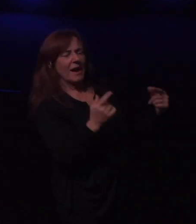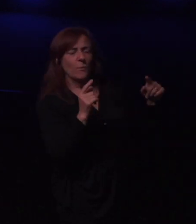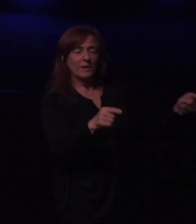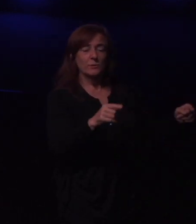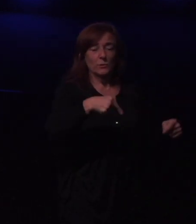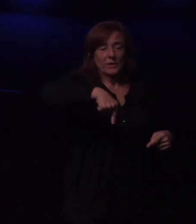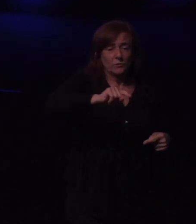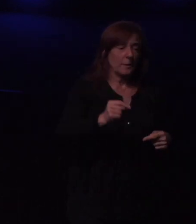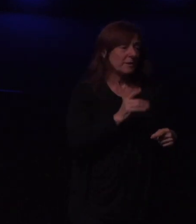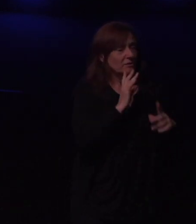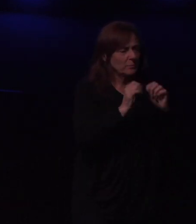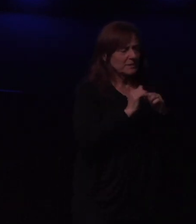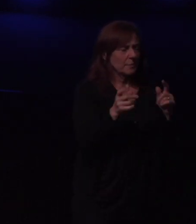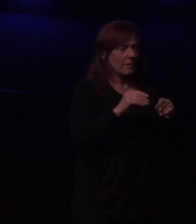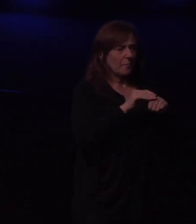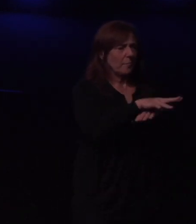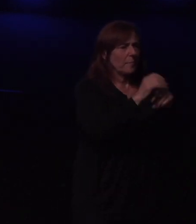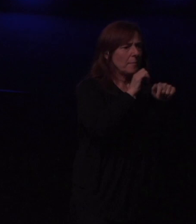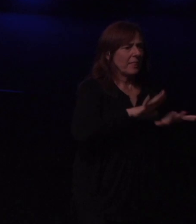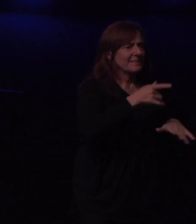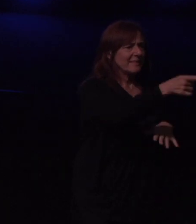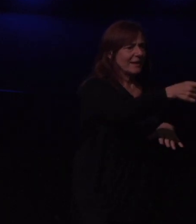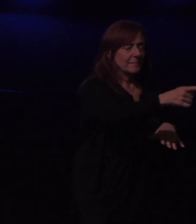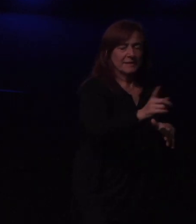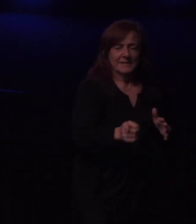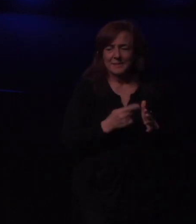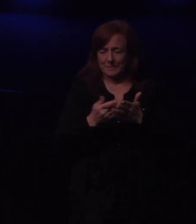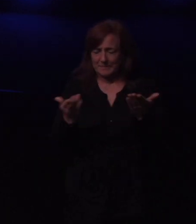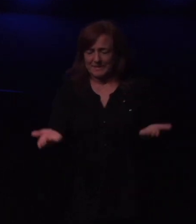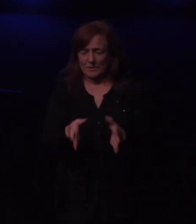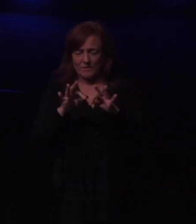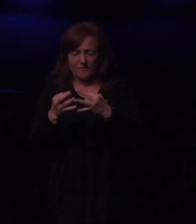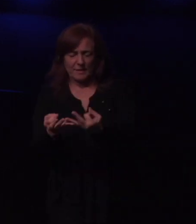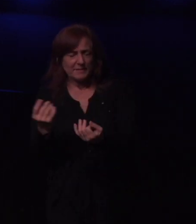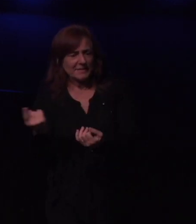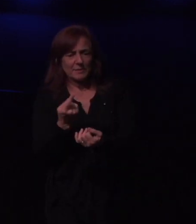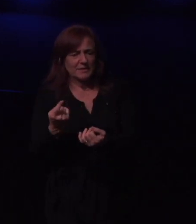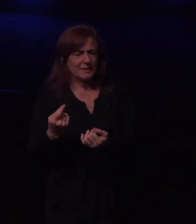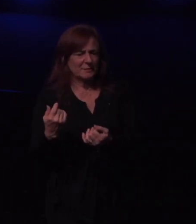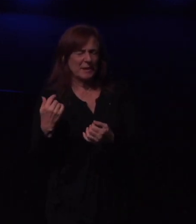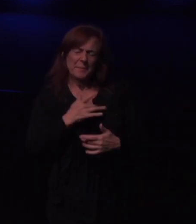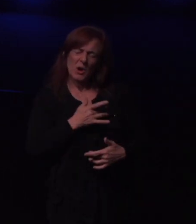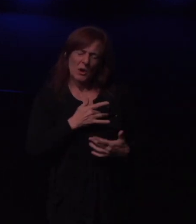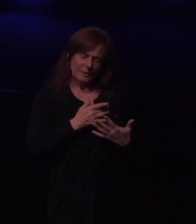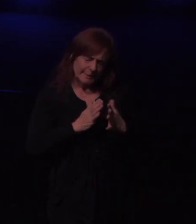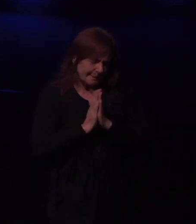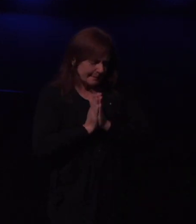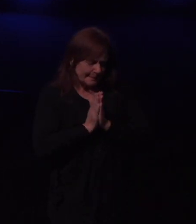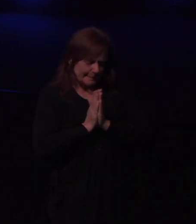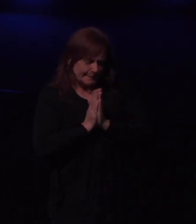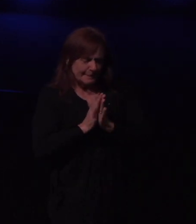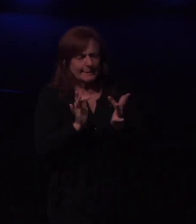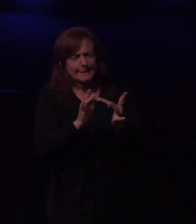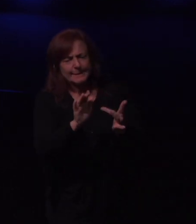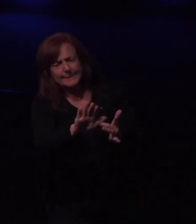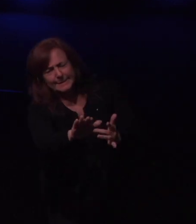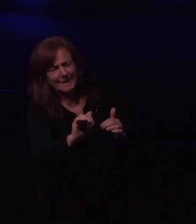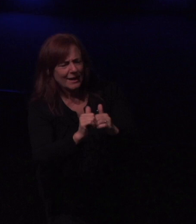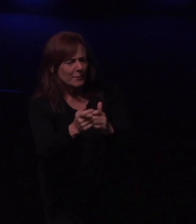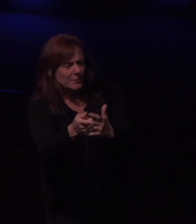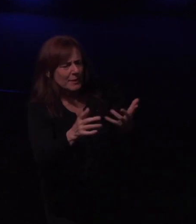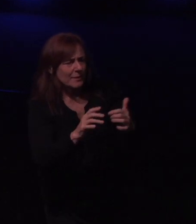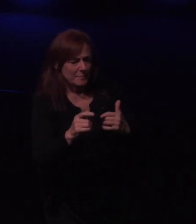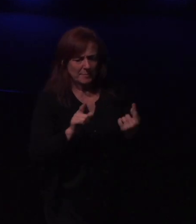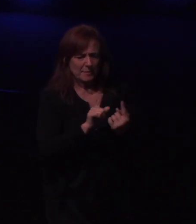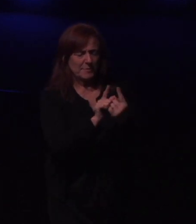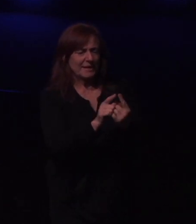Trip. Some that are going to come from right here in the family, that someone's just going to be on your heart and you know you're supposed to reach out and maybe try to